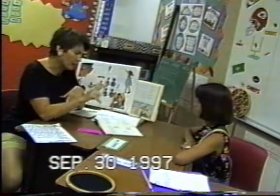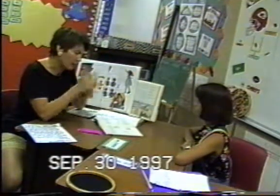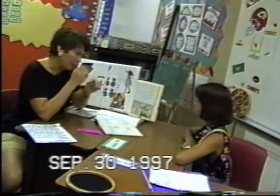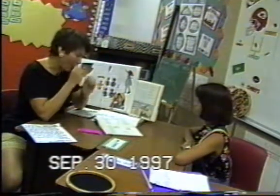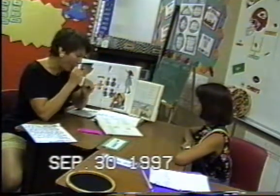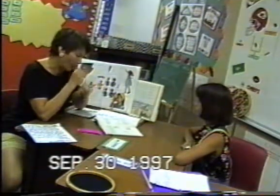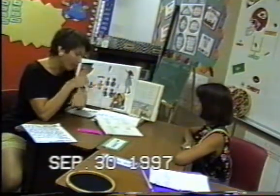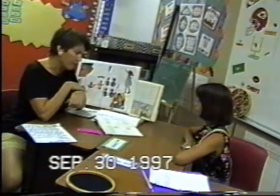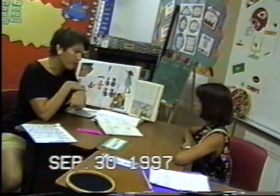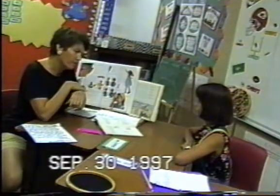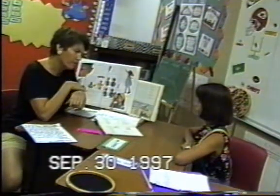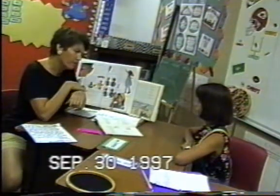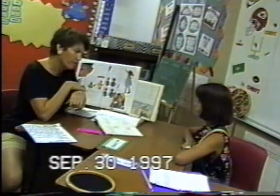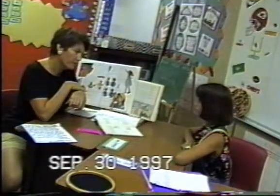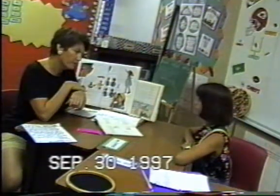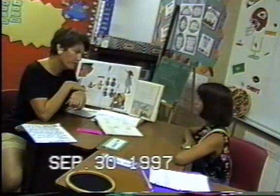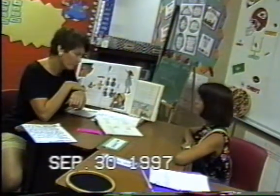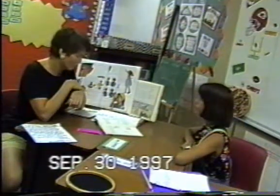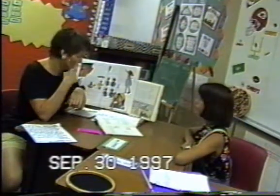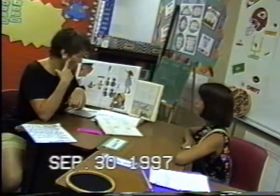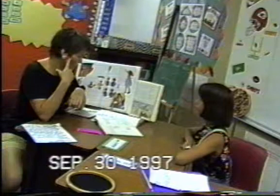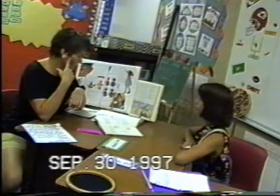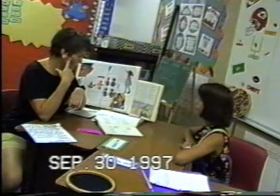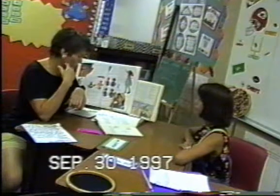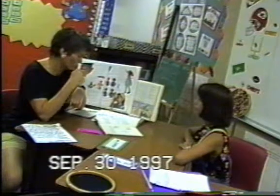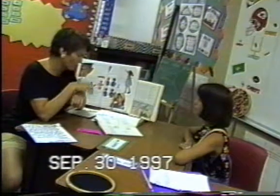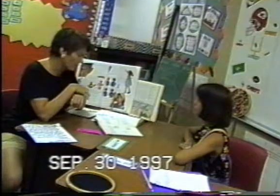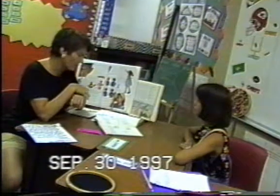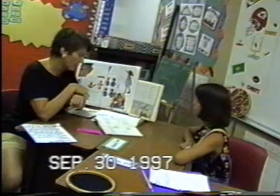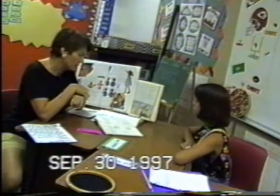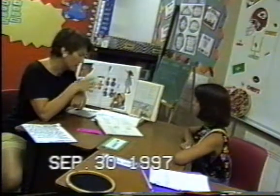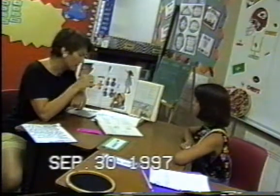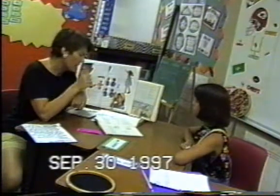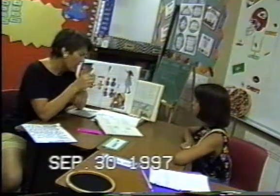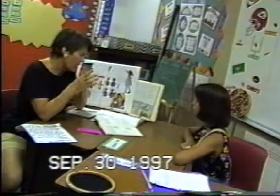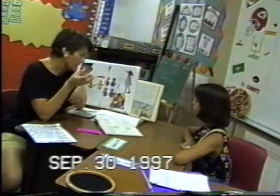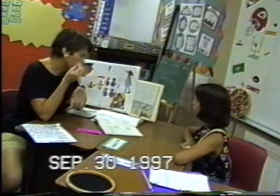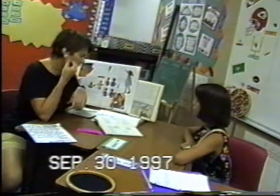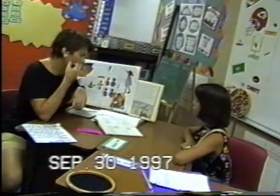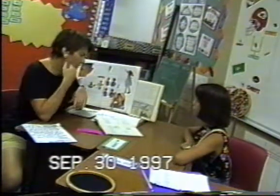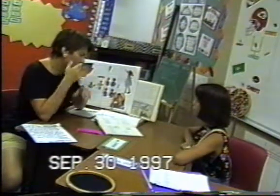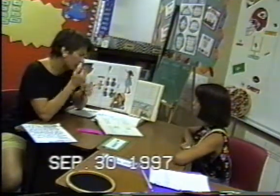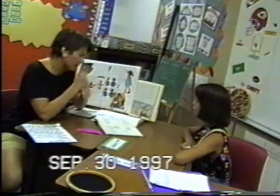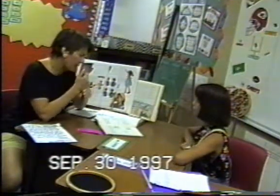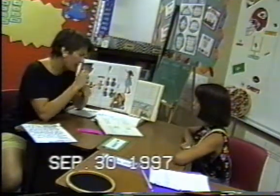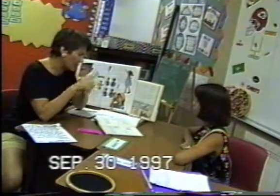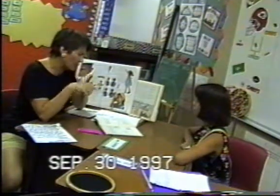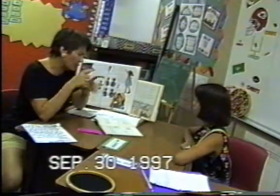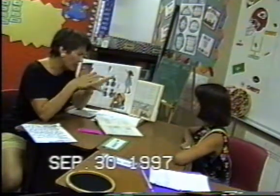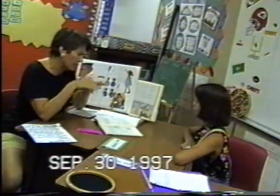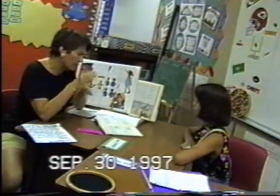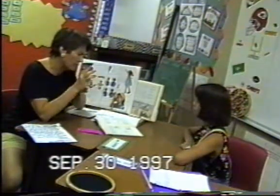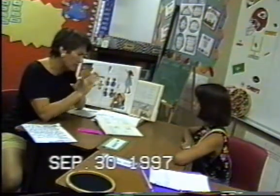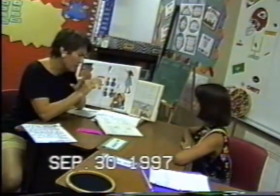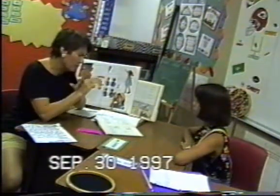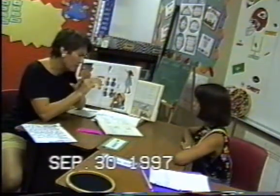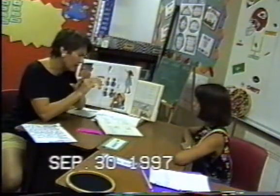automobile horn. It says, a sound is made when